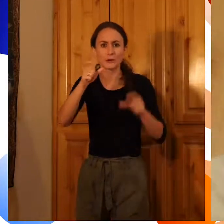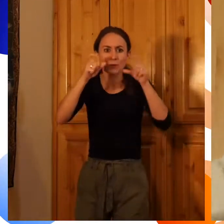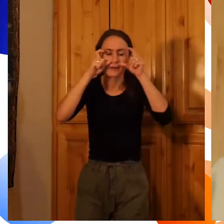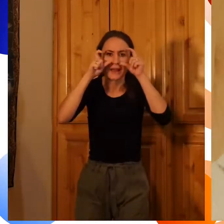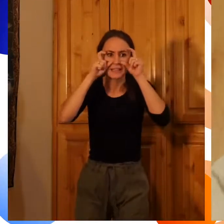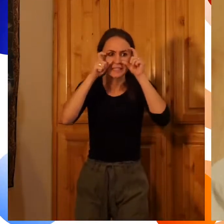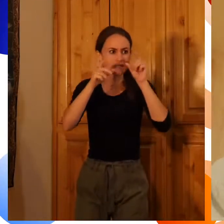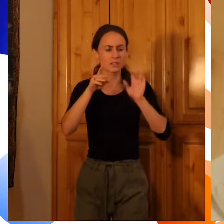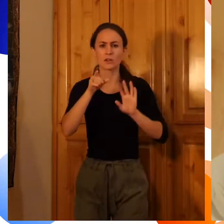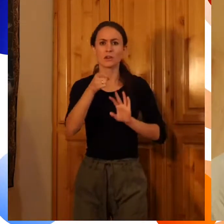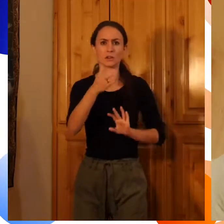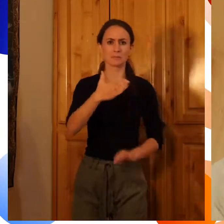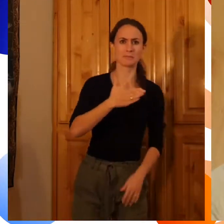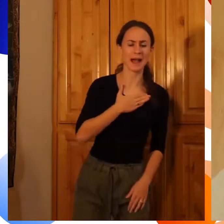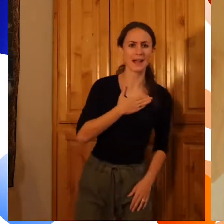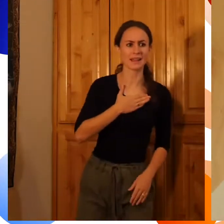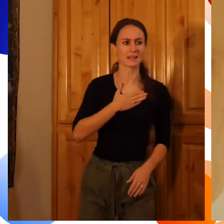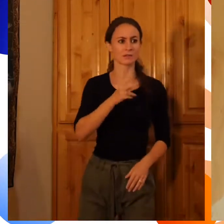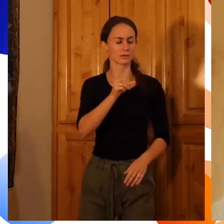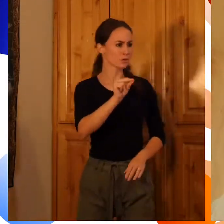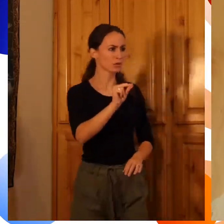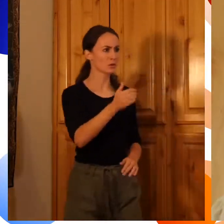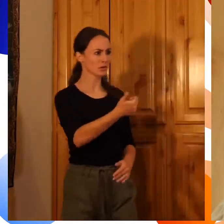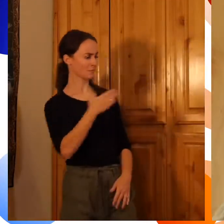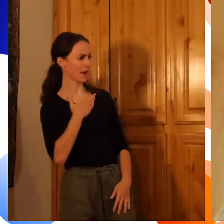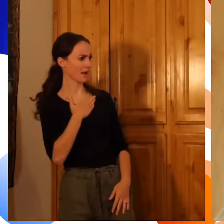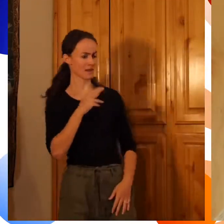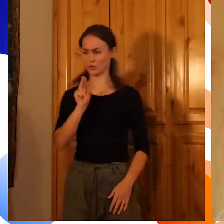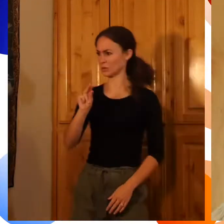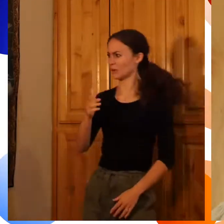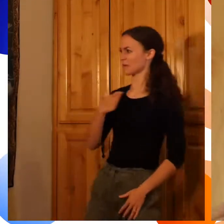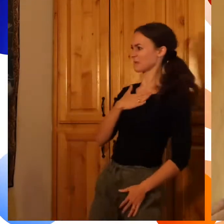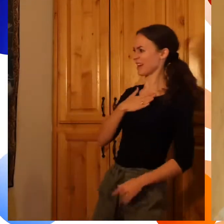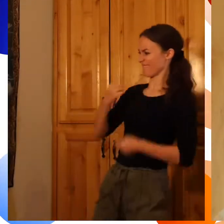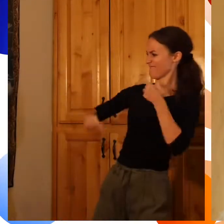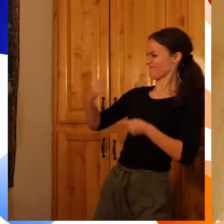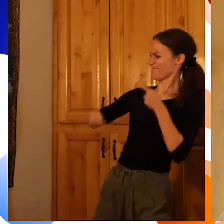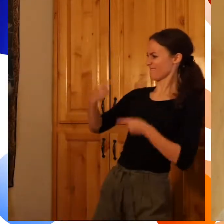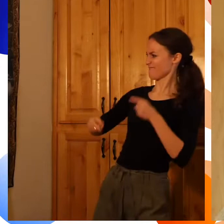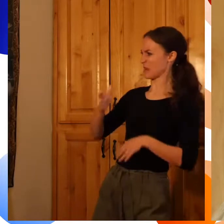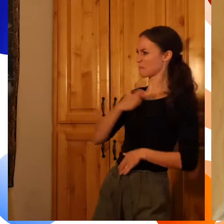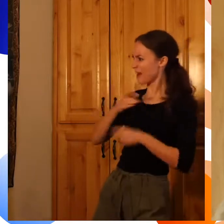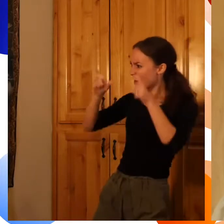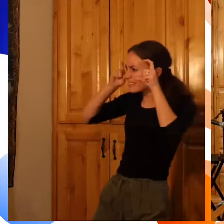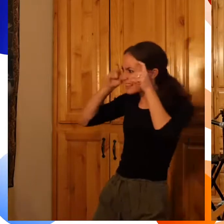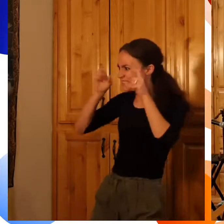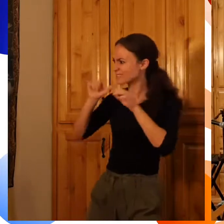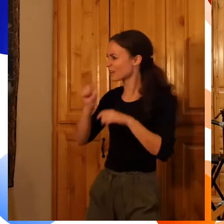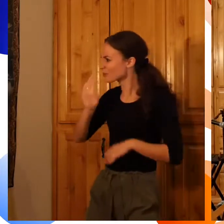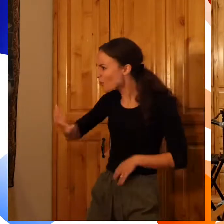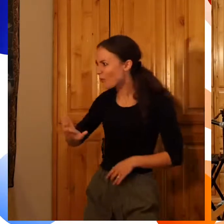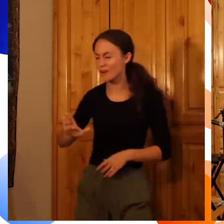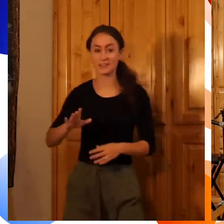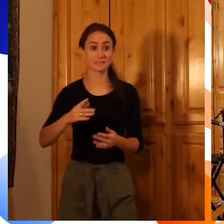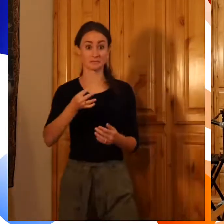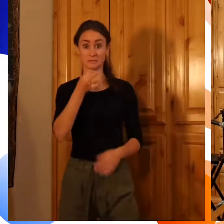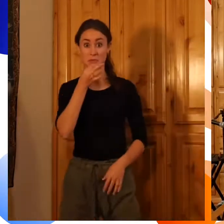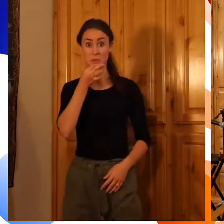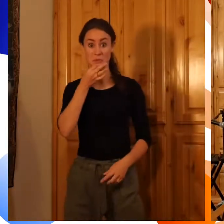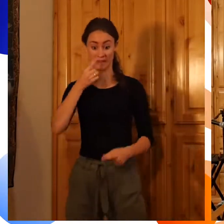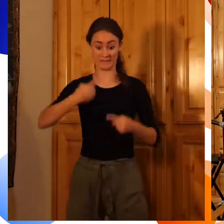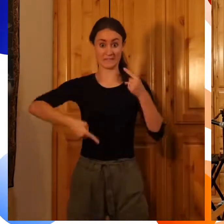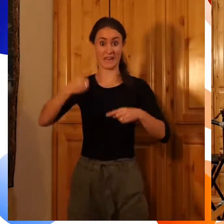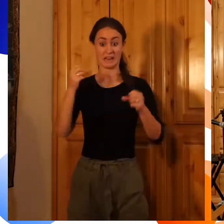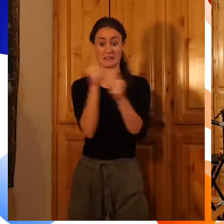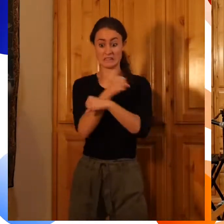to me! No, they're my magic spectacles!" And soon they were rolling around on the ground, kicking each other and gouging each other's eyes out, biting each other's